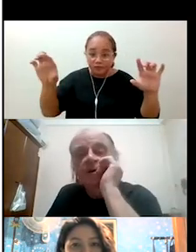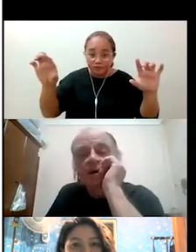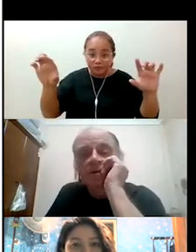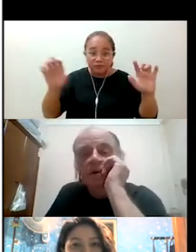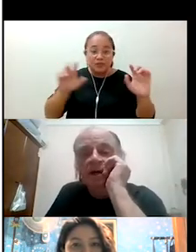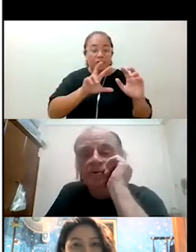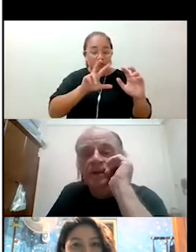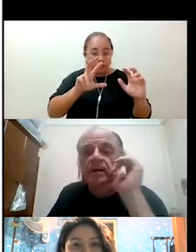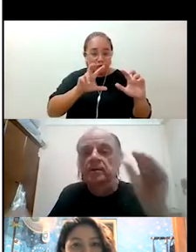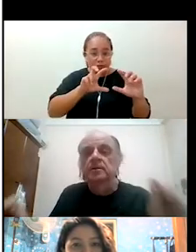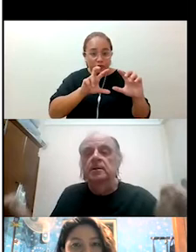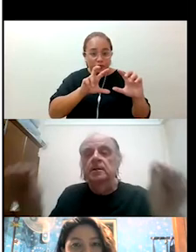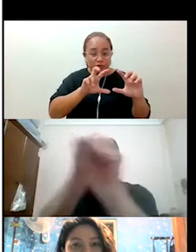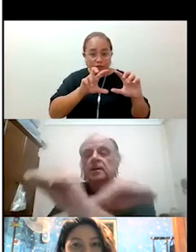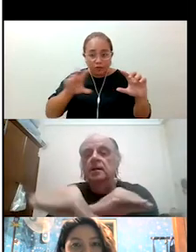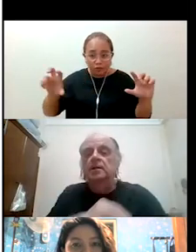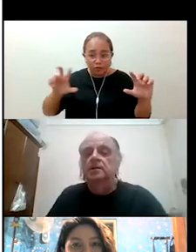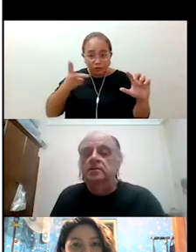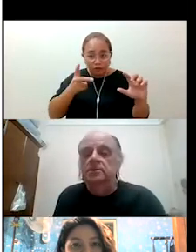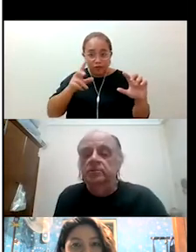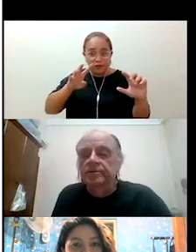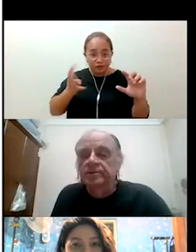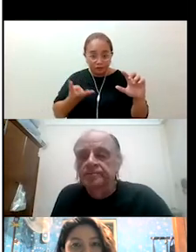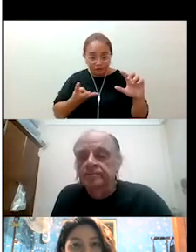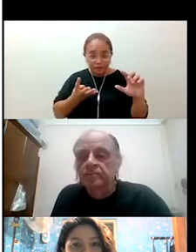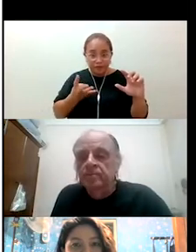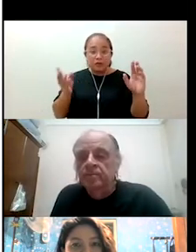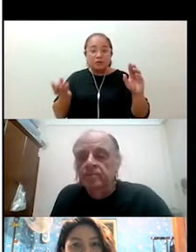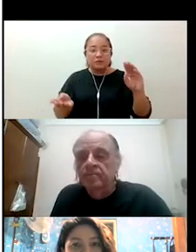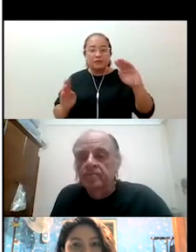fifth will have to be switched.